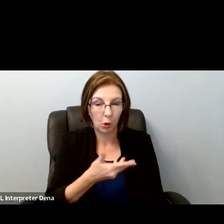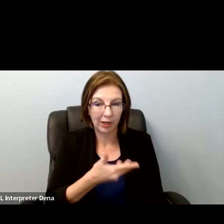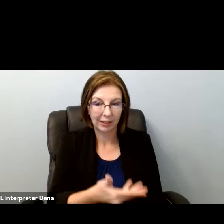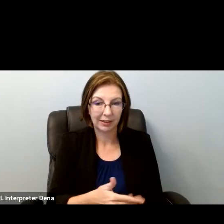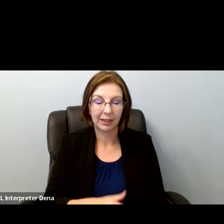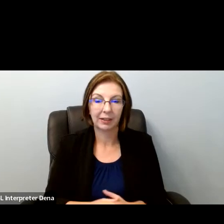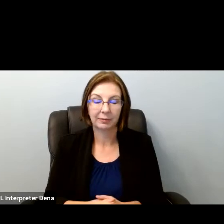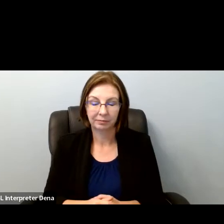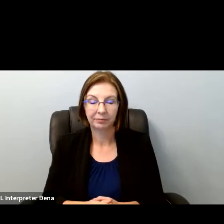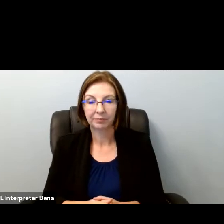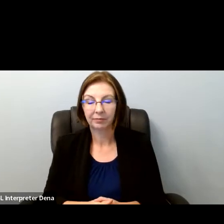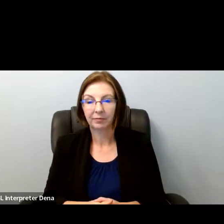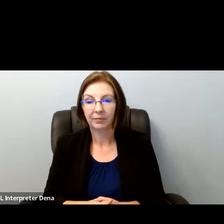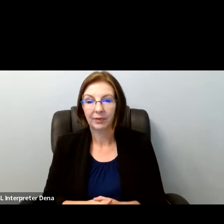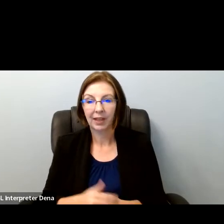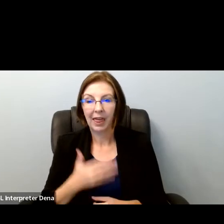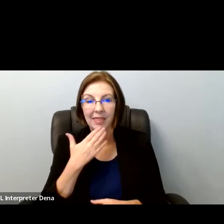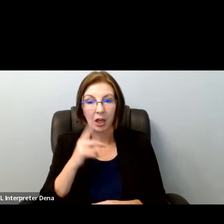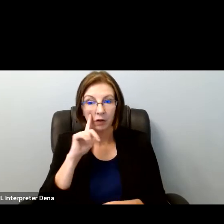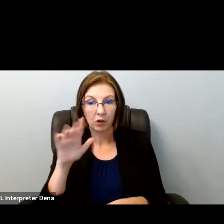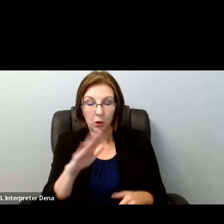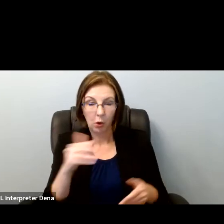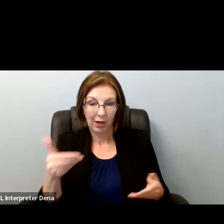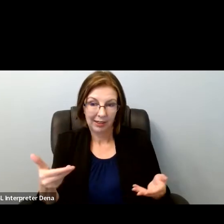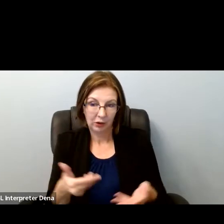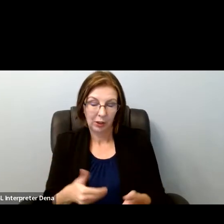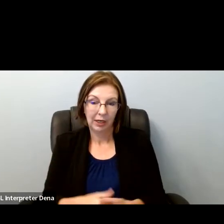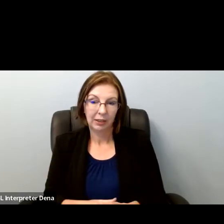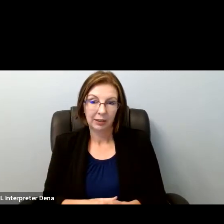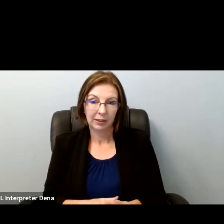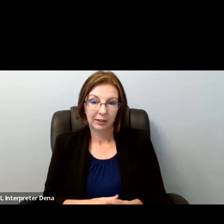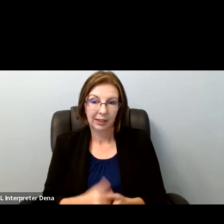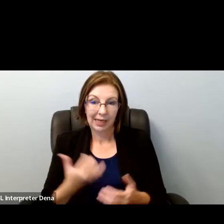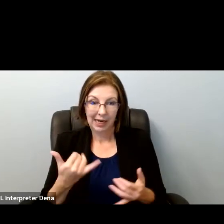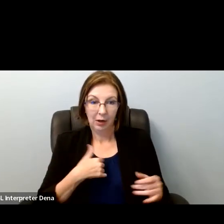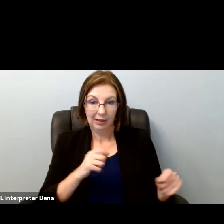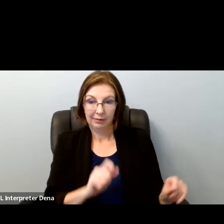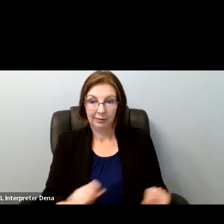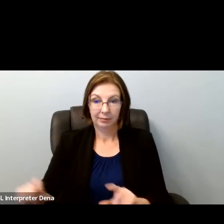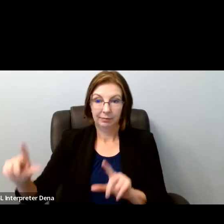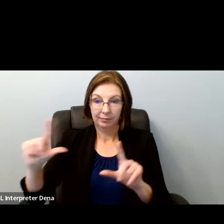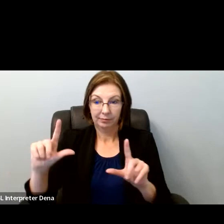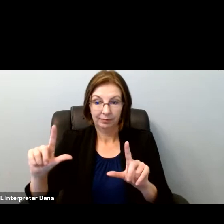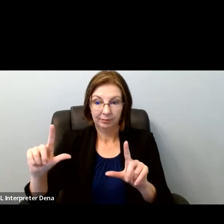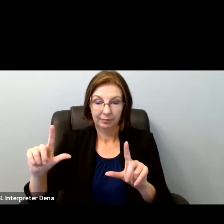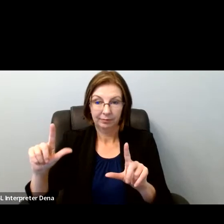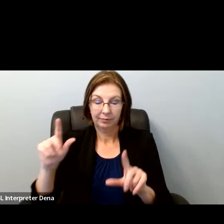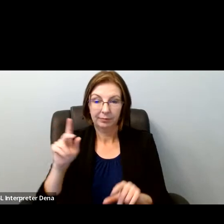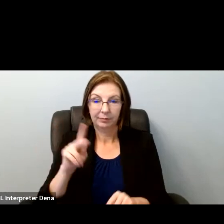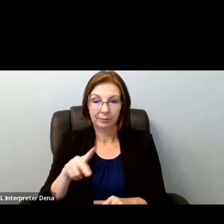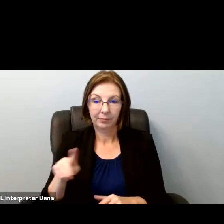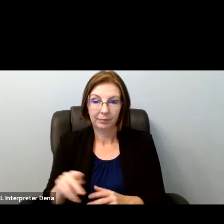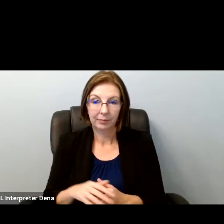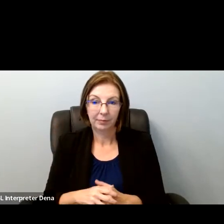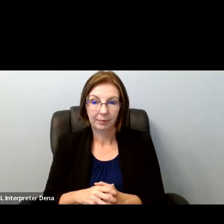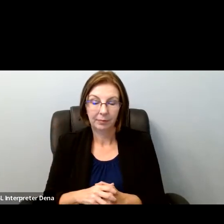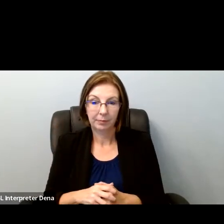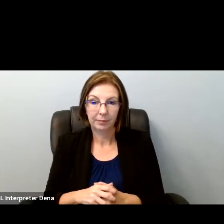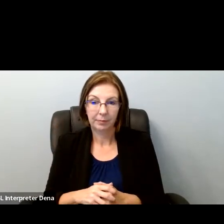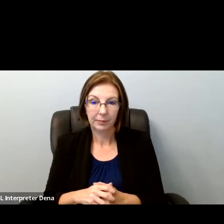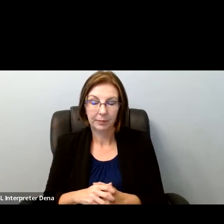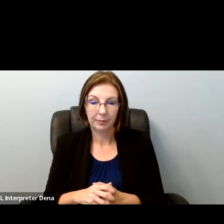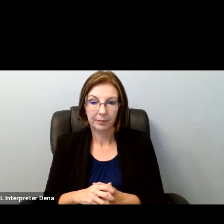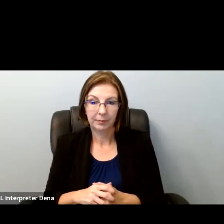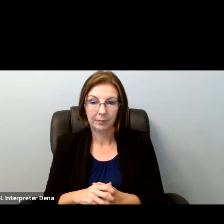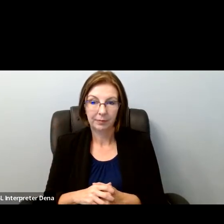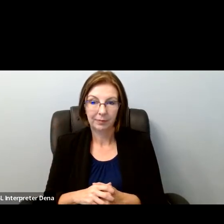introduction. Going to just share my slides, which of course always